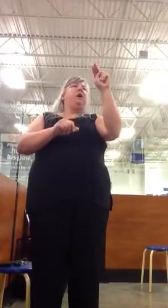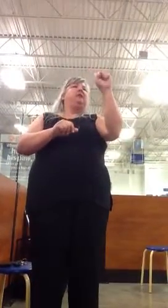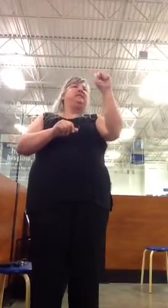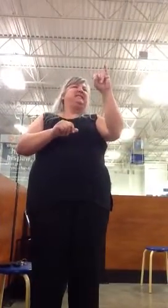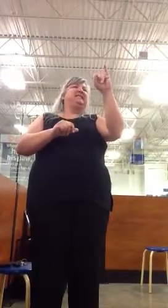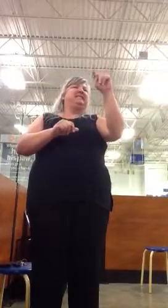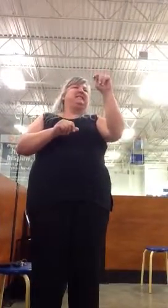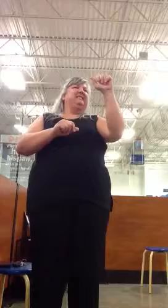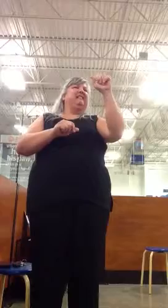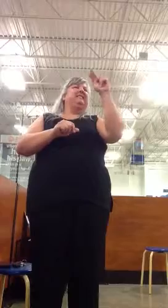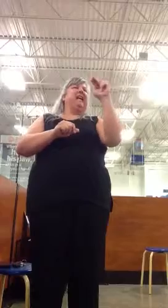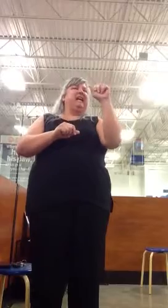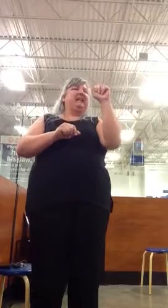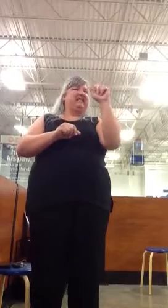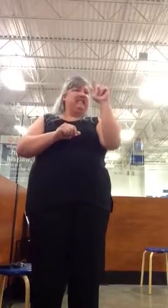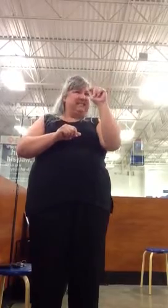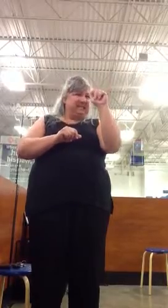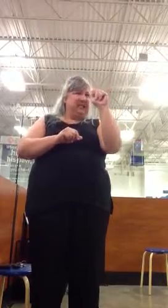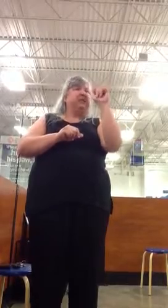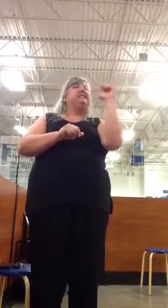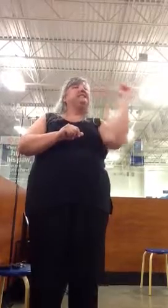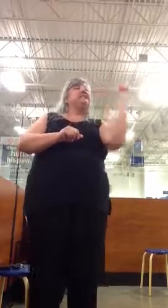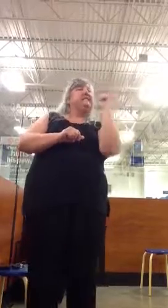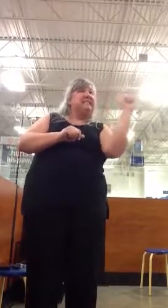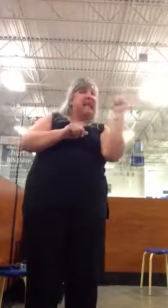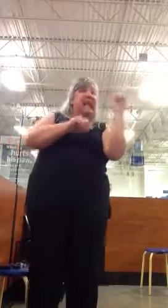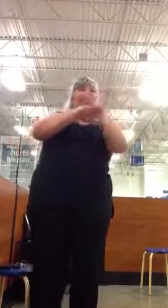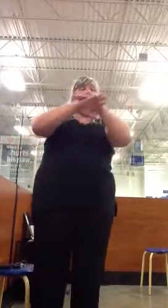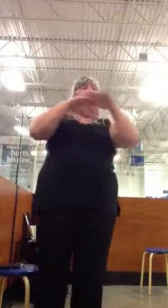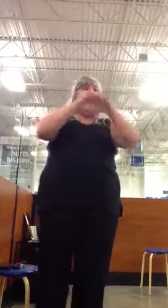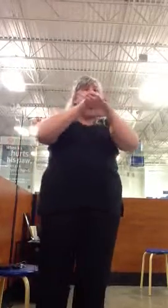hand signal, the same verbal cue, if you're using verbal cues,